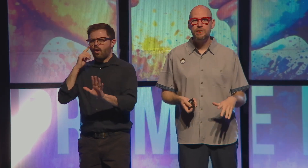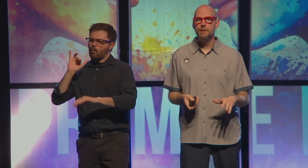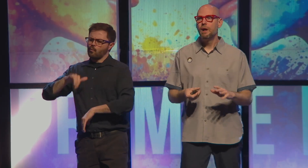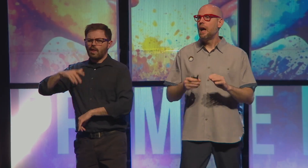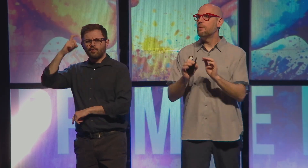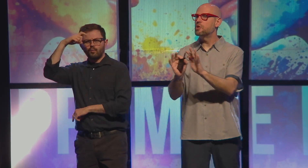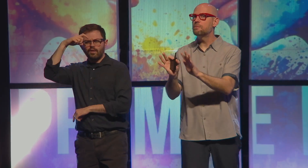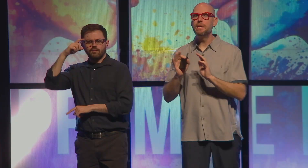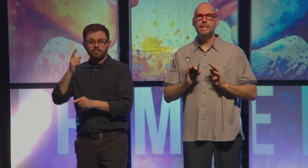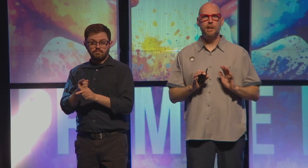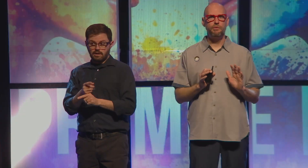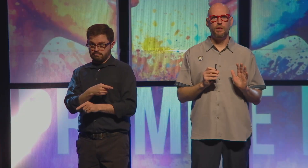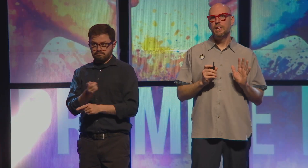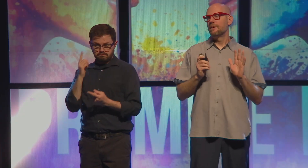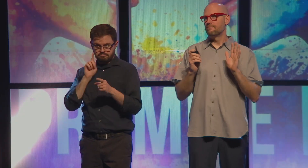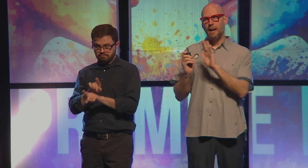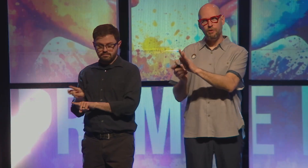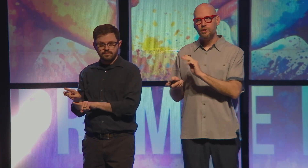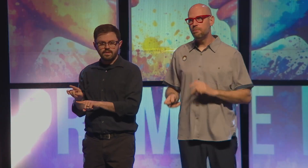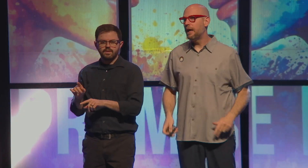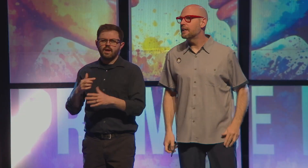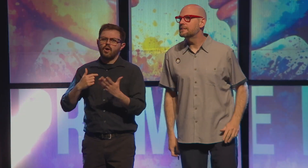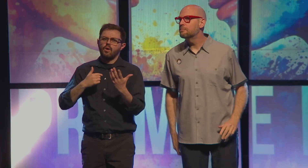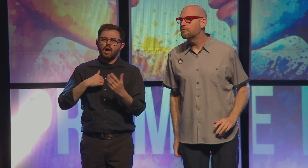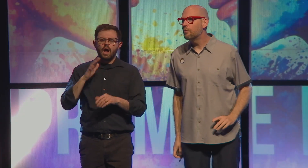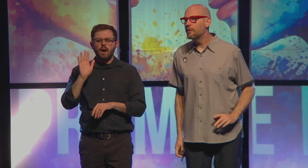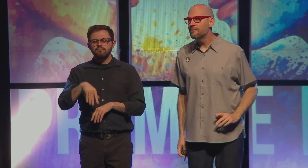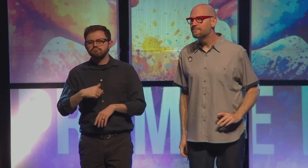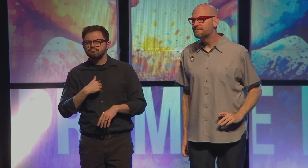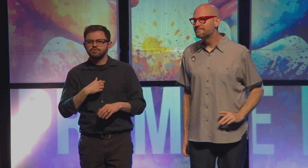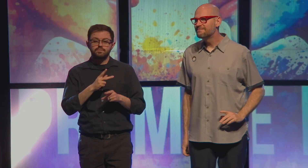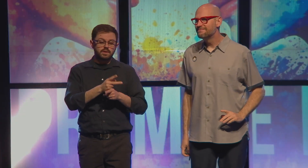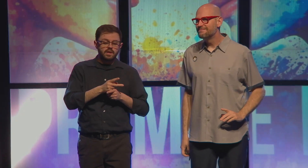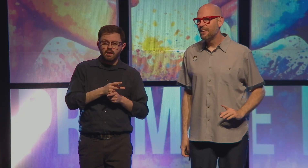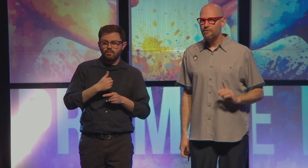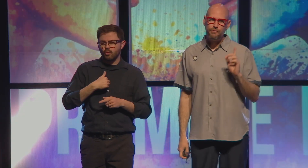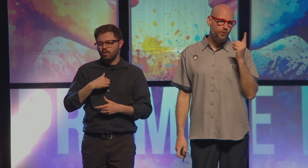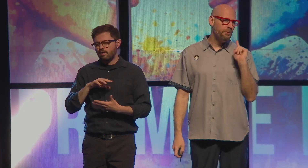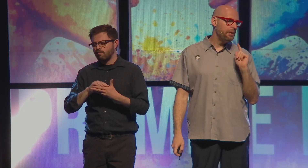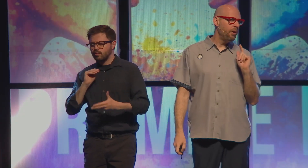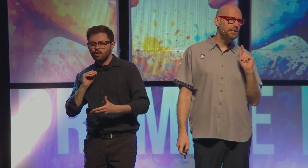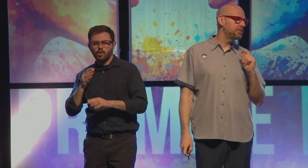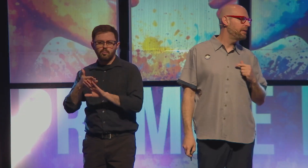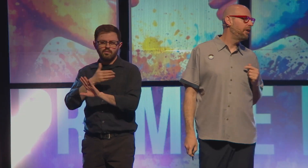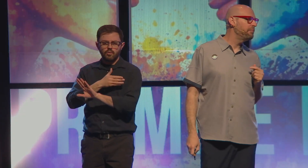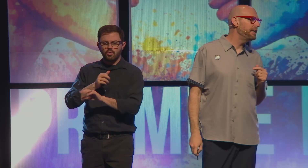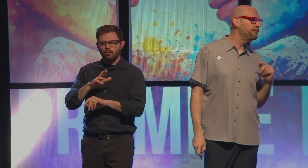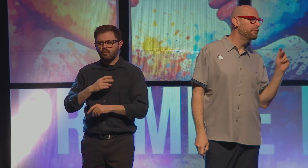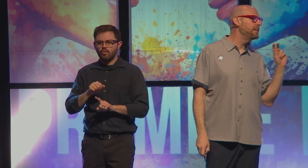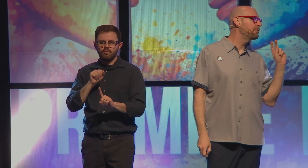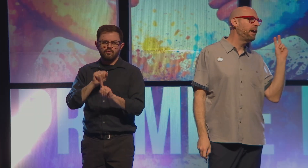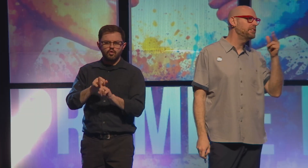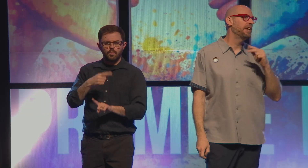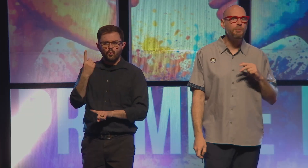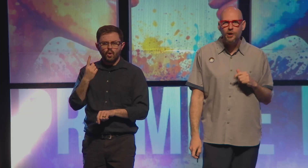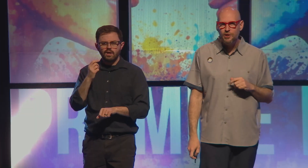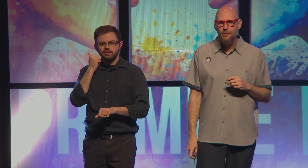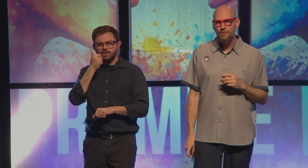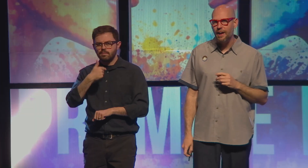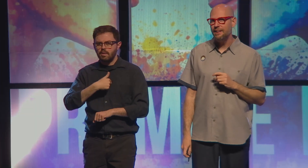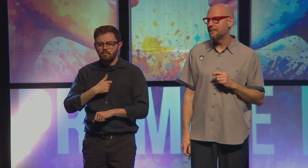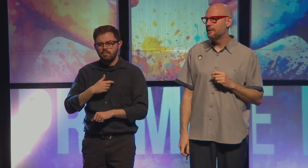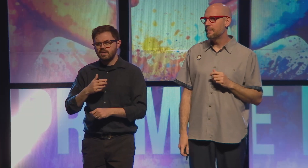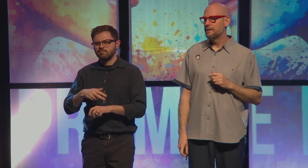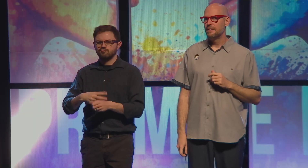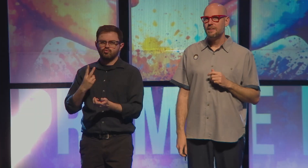sound like wisdom. I'm just being careful. I've learned my lesson before. Fool me once, shame on me. Fool me twice, shame on